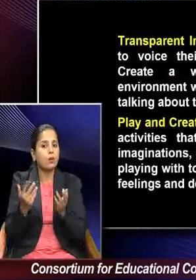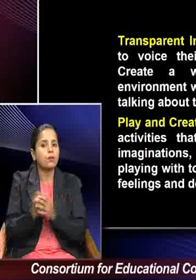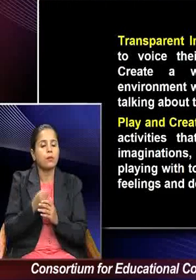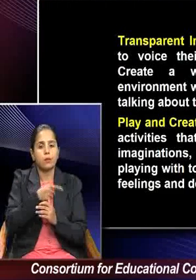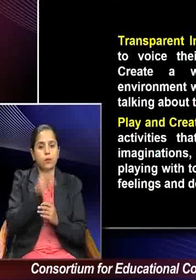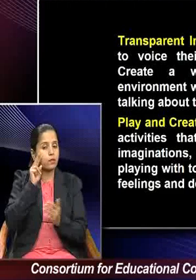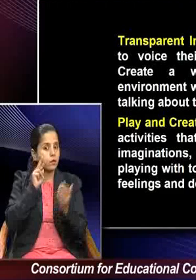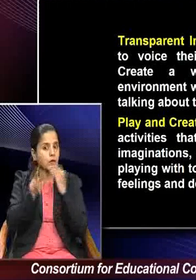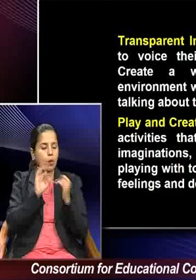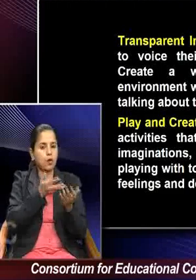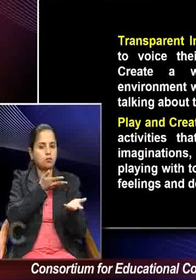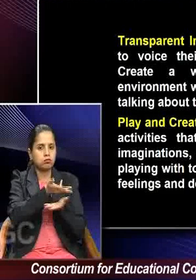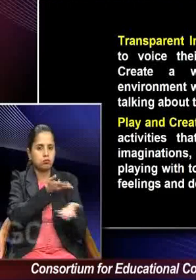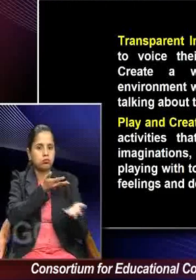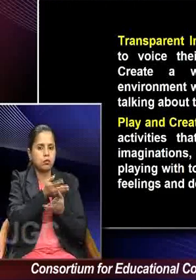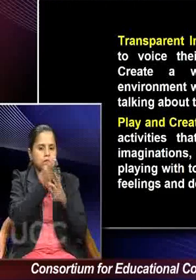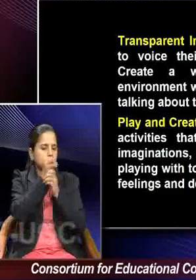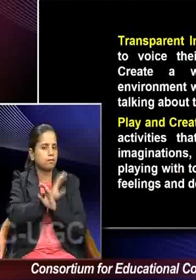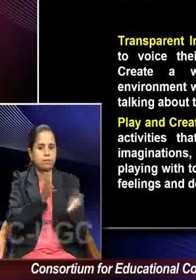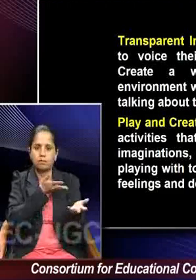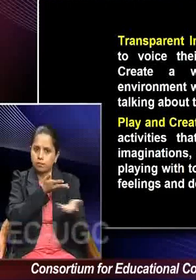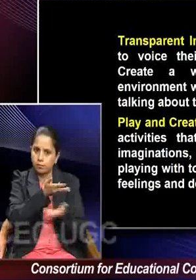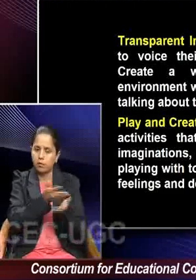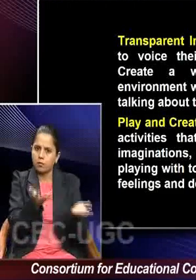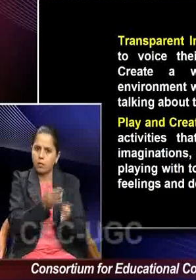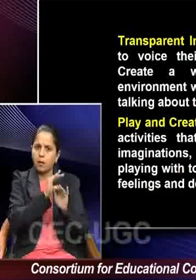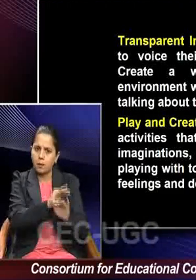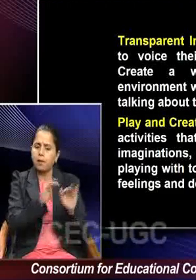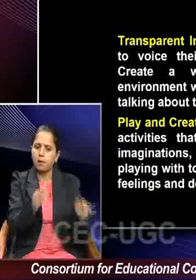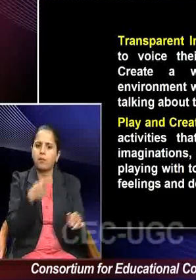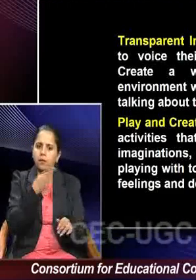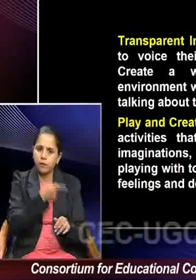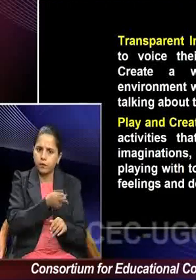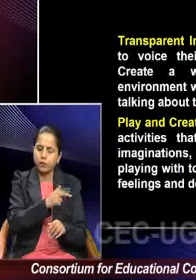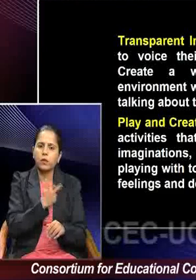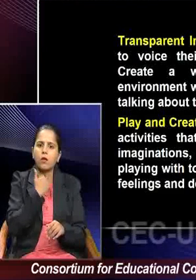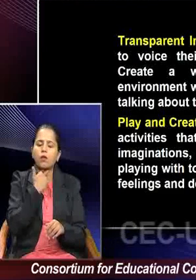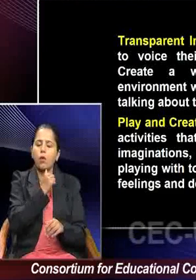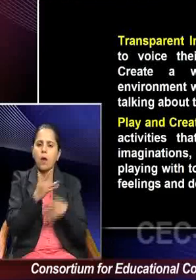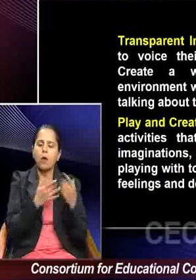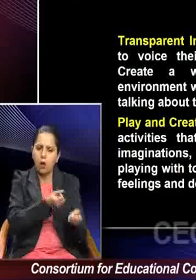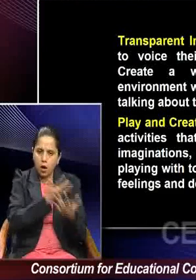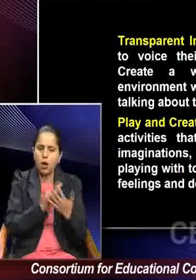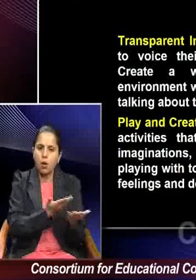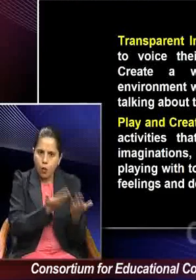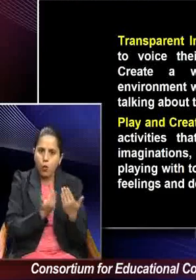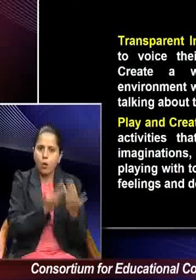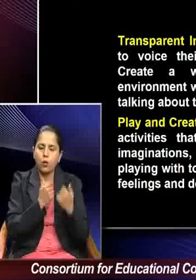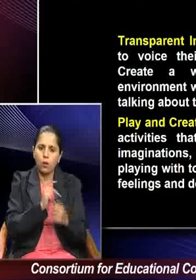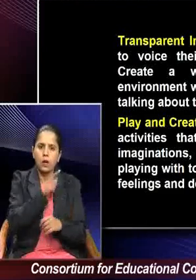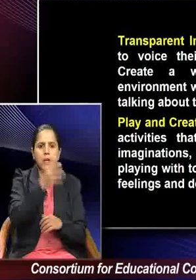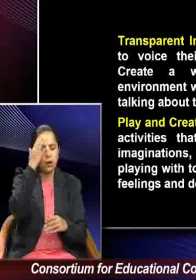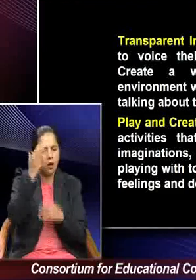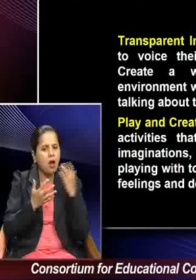transparent interaction. Encourage the kids to voice their emotions and